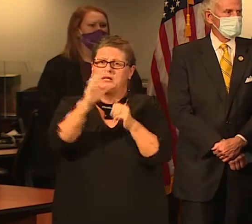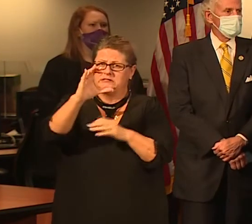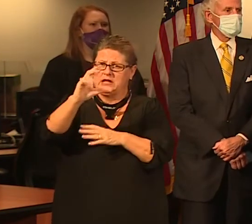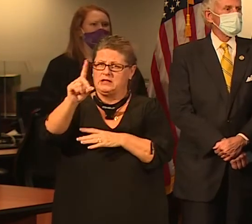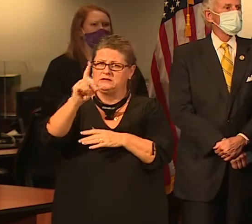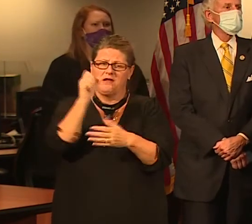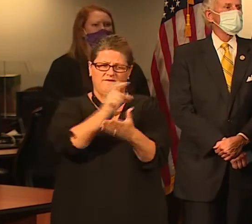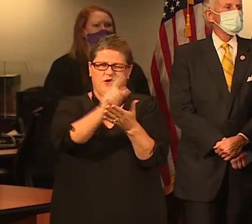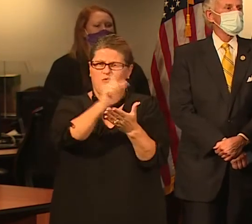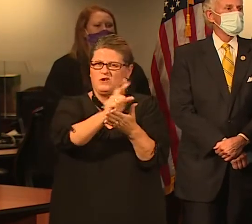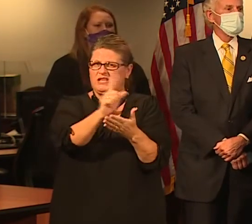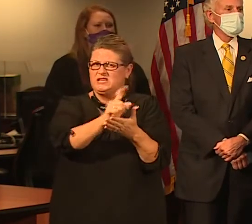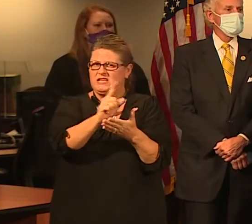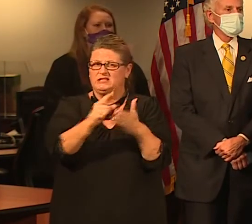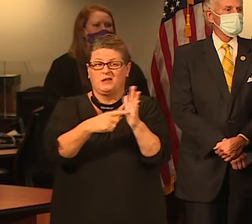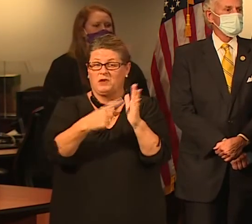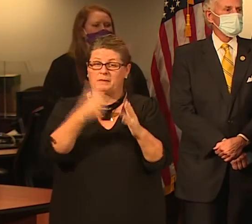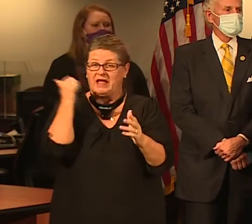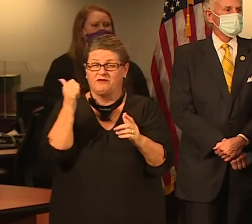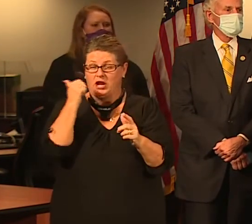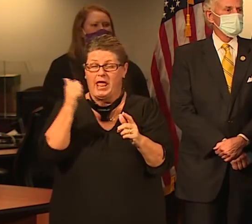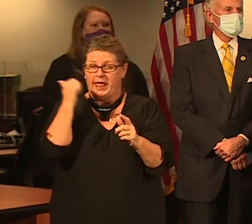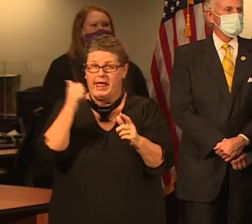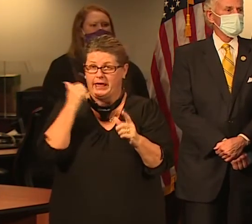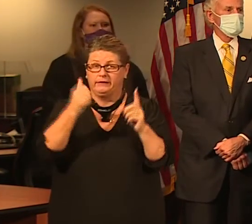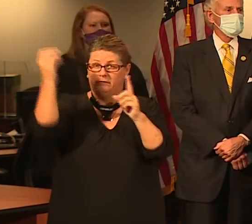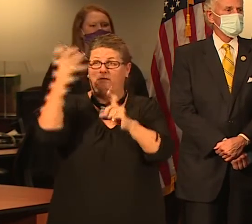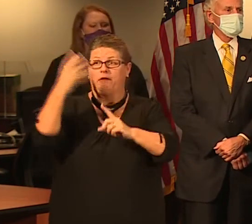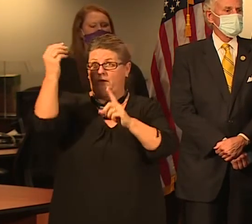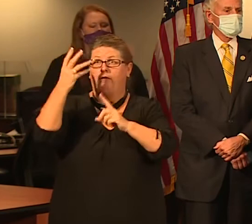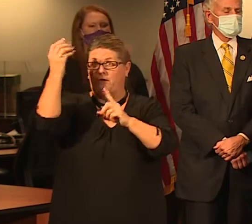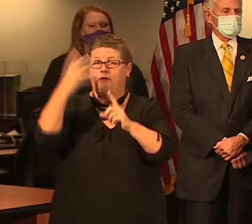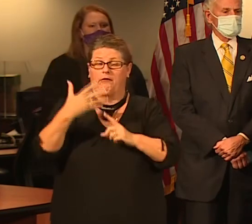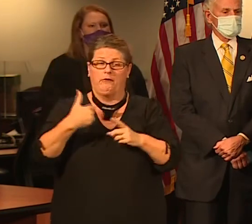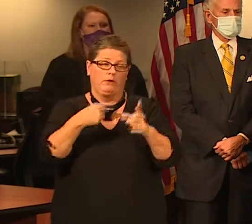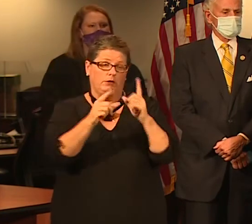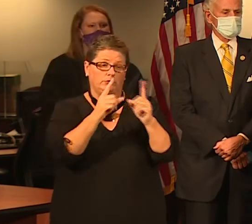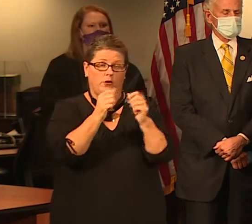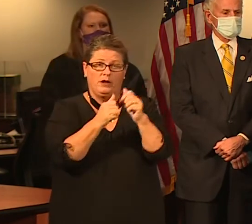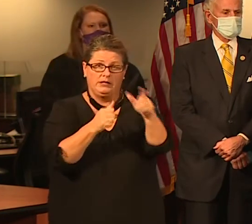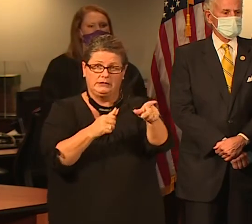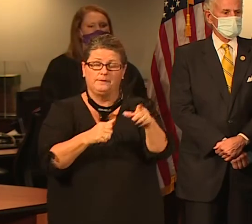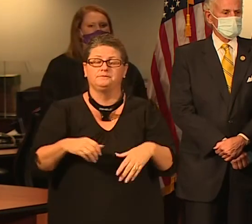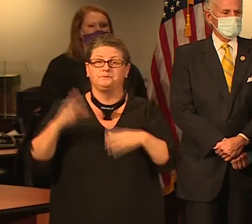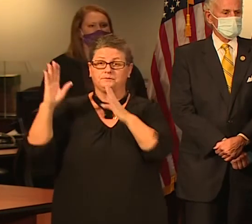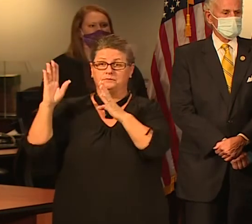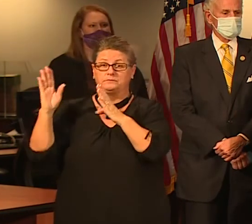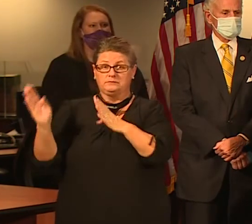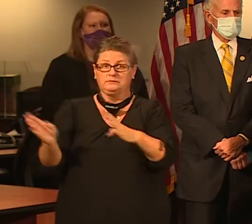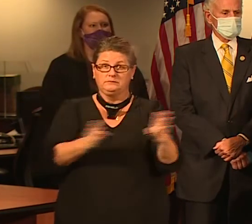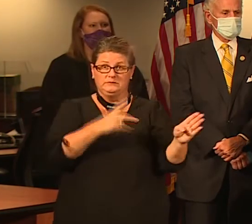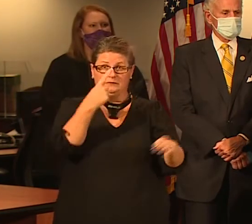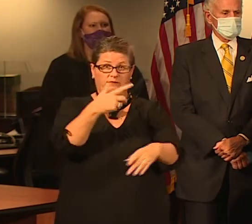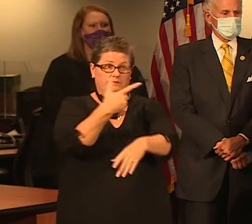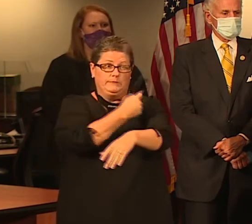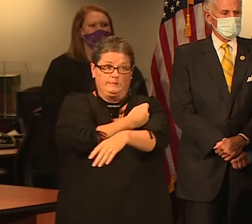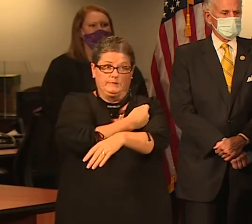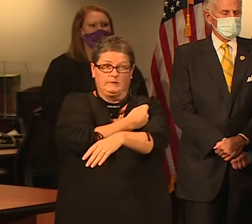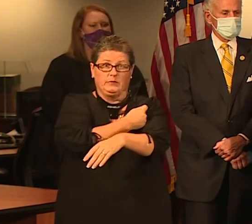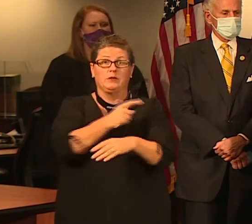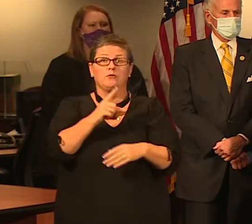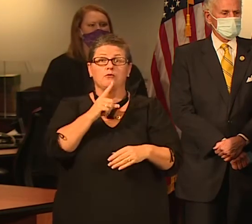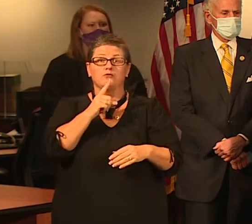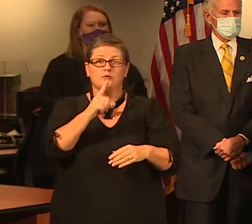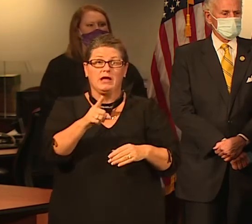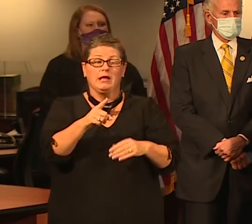weekly basis and sometimes even on a daily basis as new information is coming out. A vaccine plan is actually going to be due to the CDC